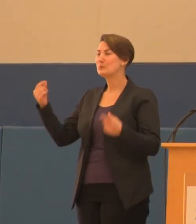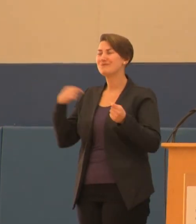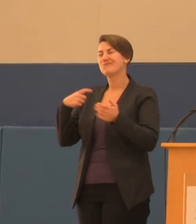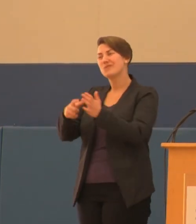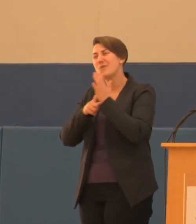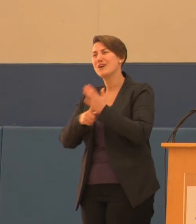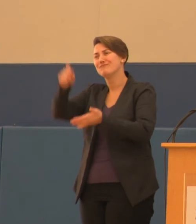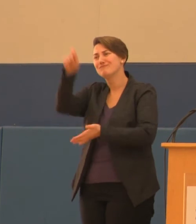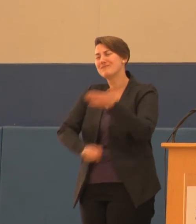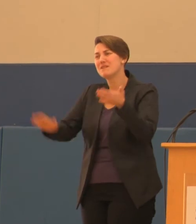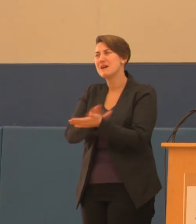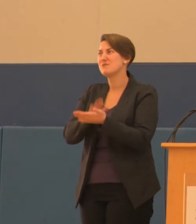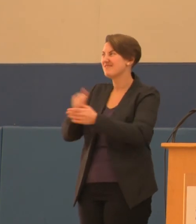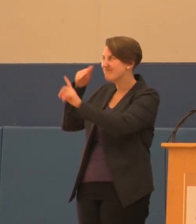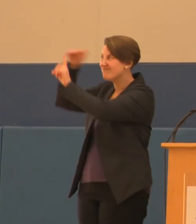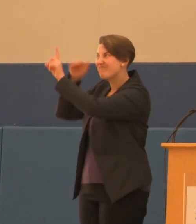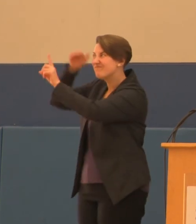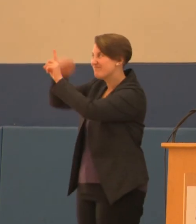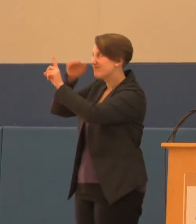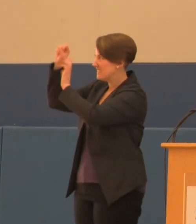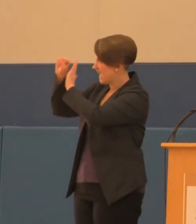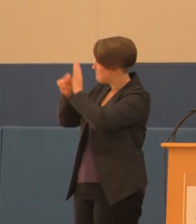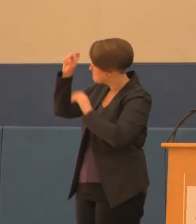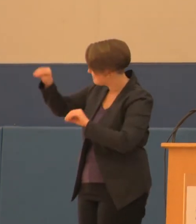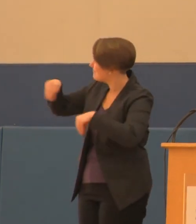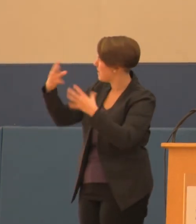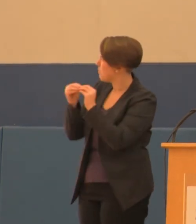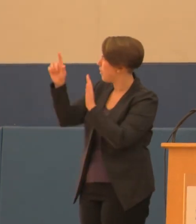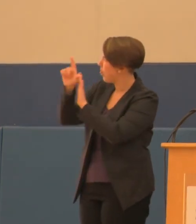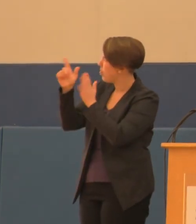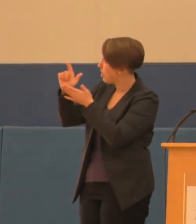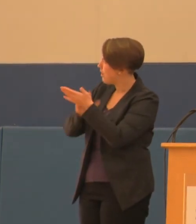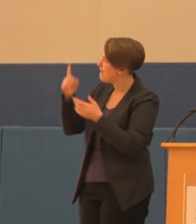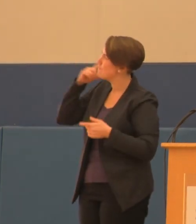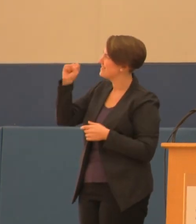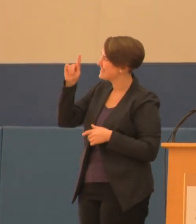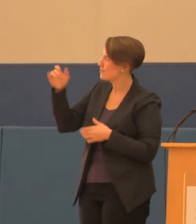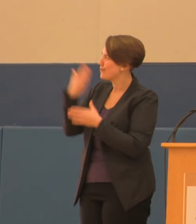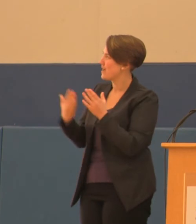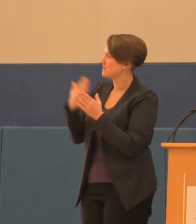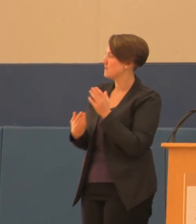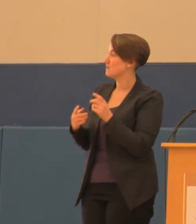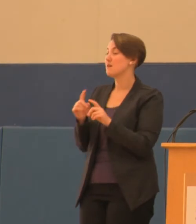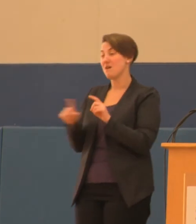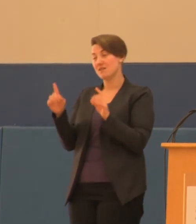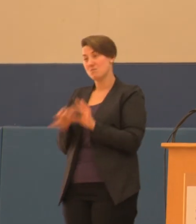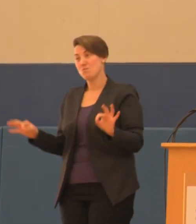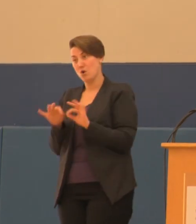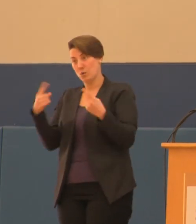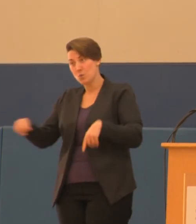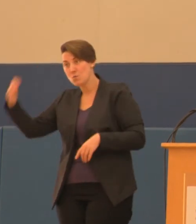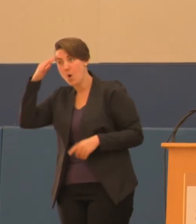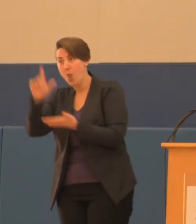We pushed the state to have legislation in the area of sexual harassment. But unless we use those laws, they're